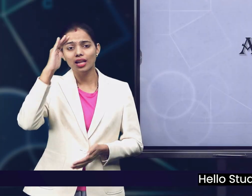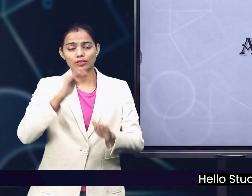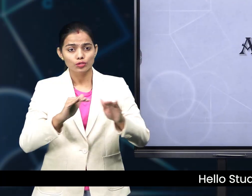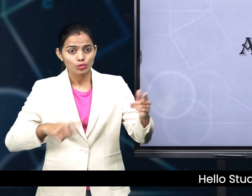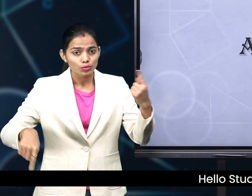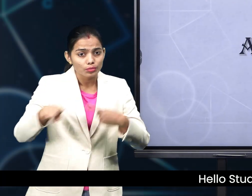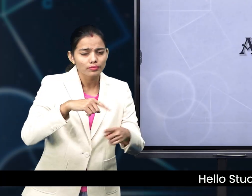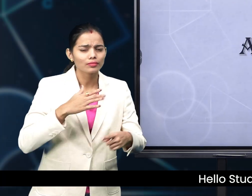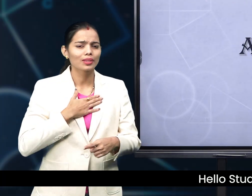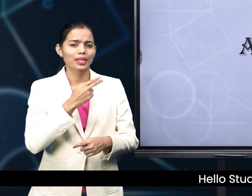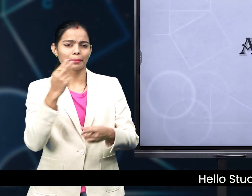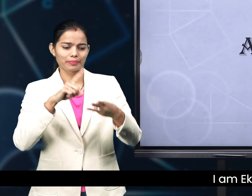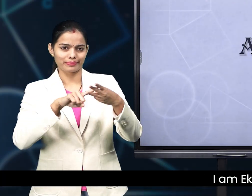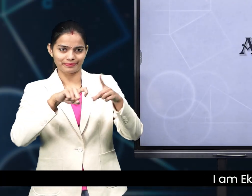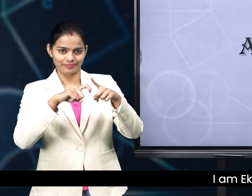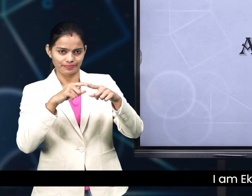Hello students, I am Ekta.